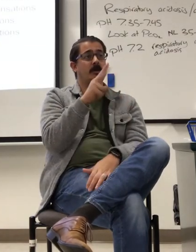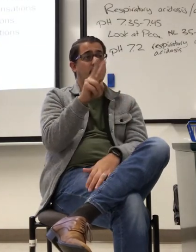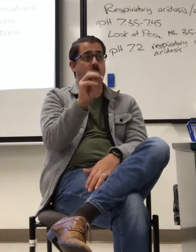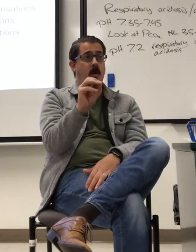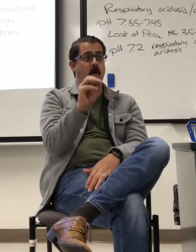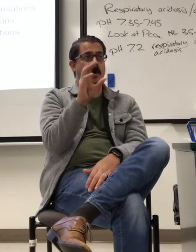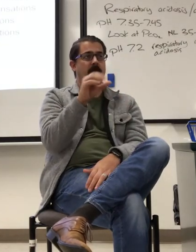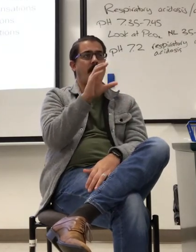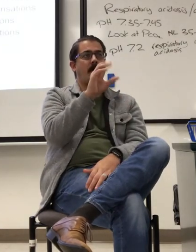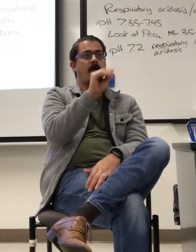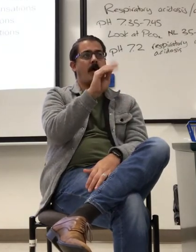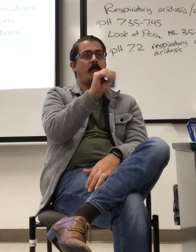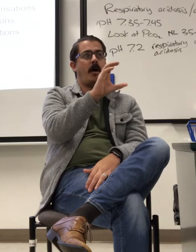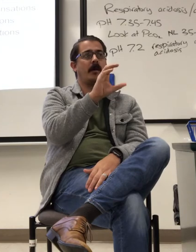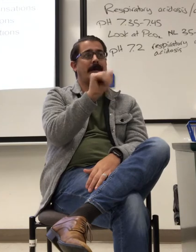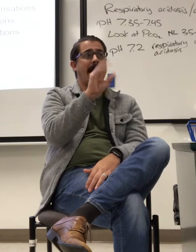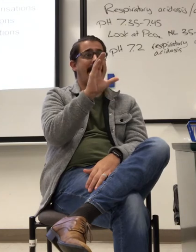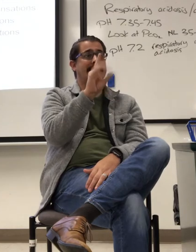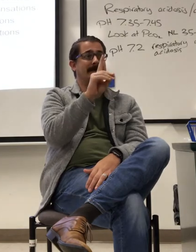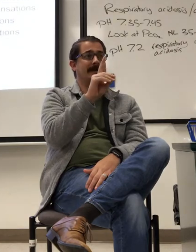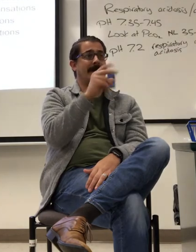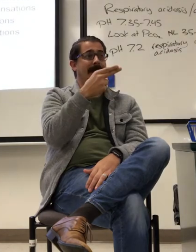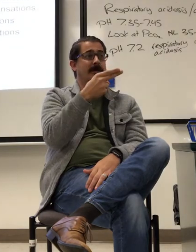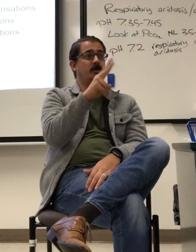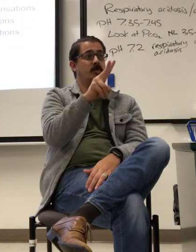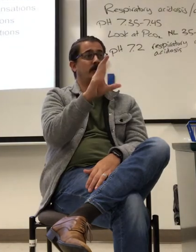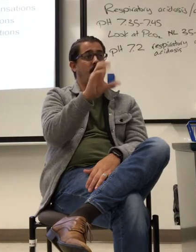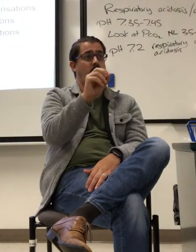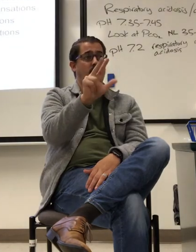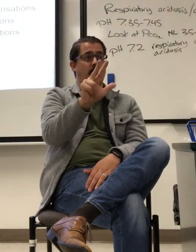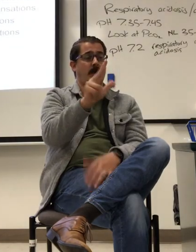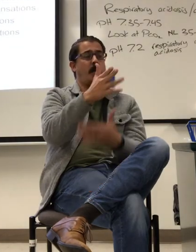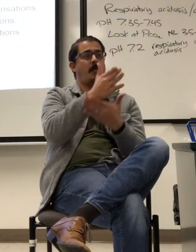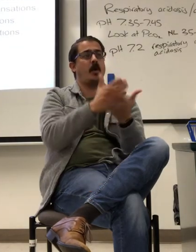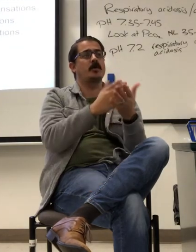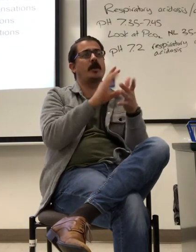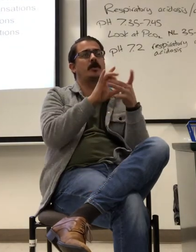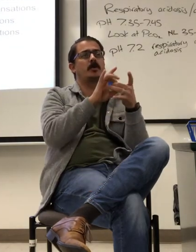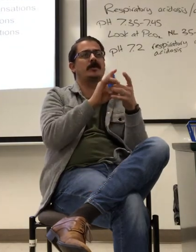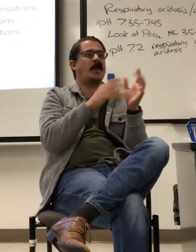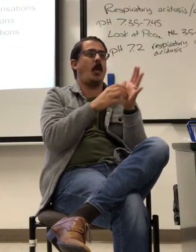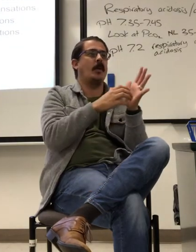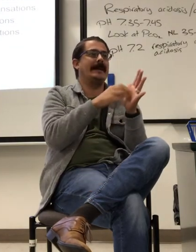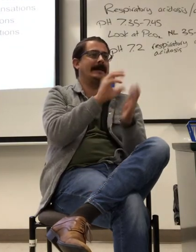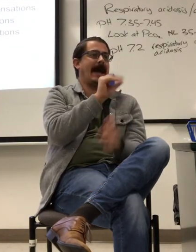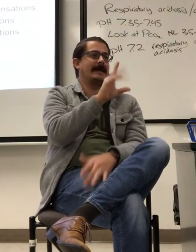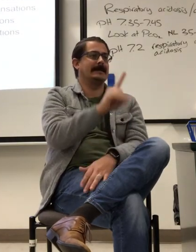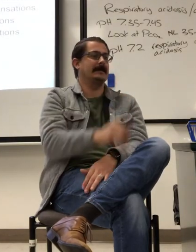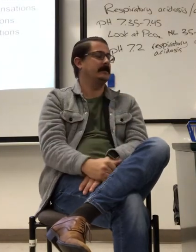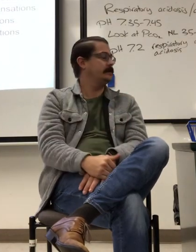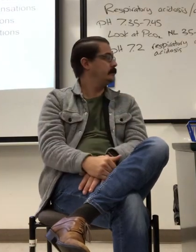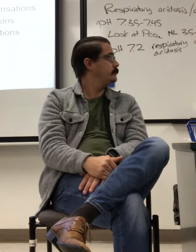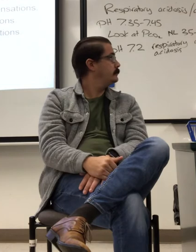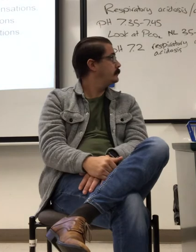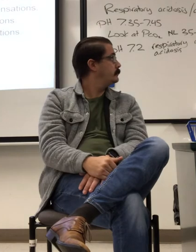acid, H2CO3, which partially dissociates. It's a weak acid,